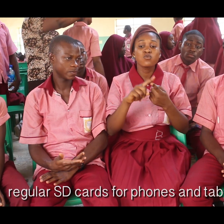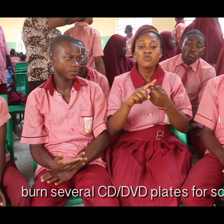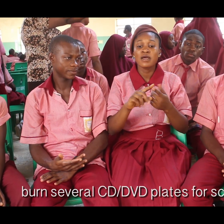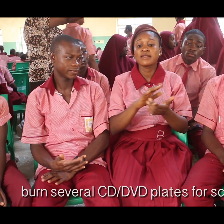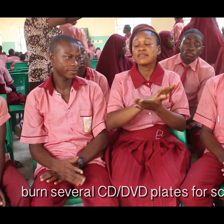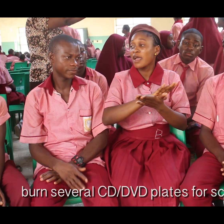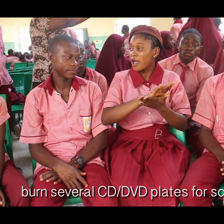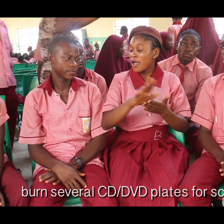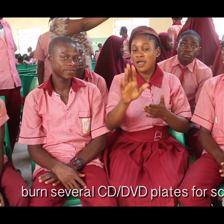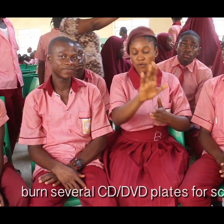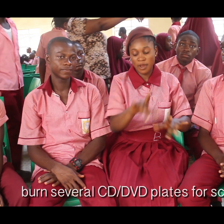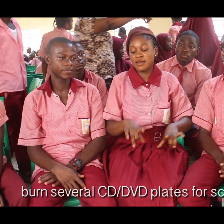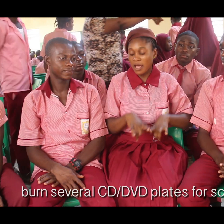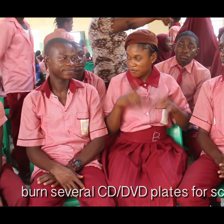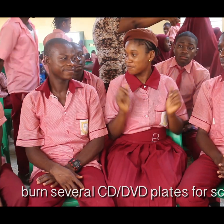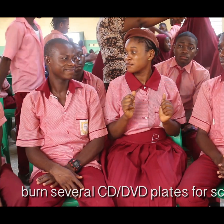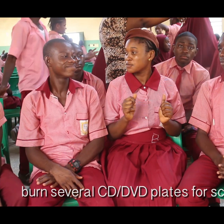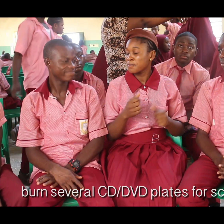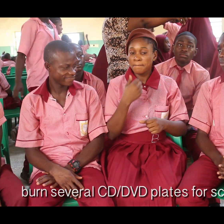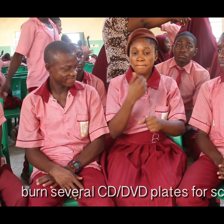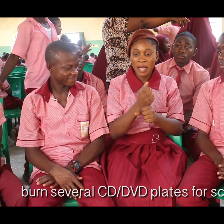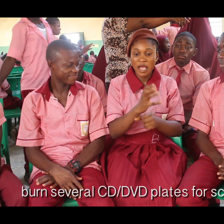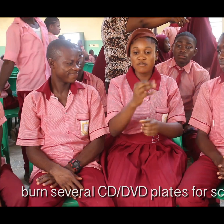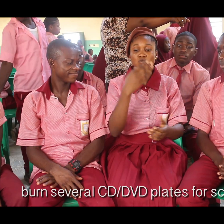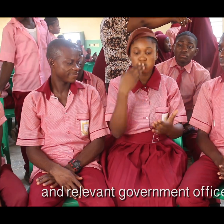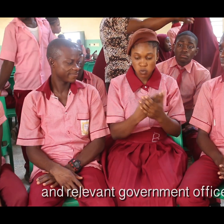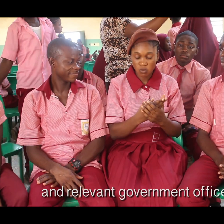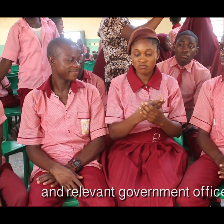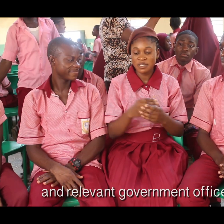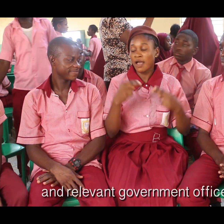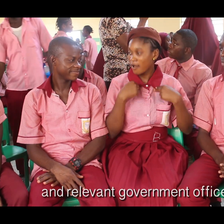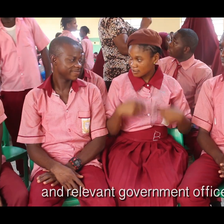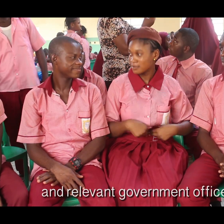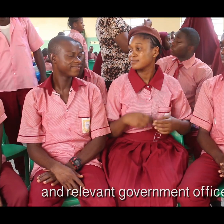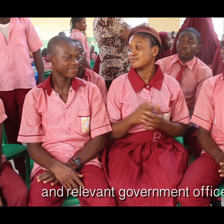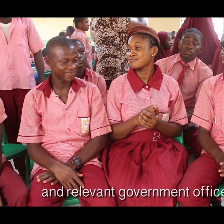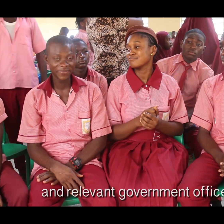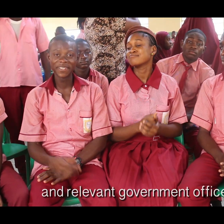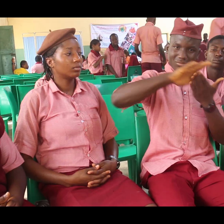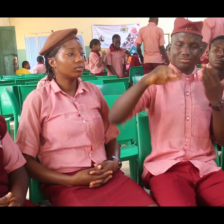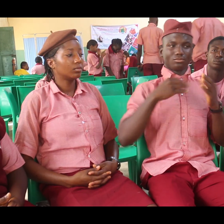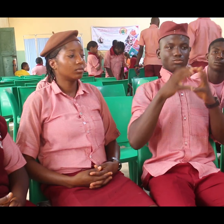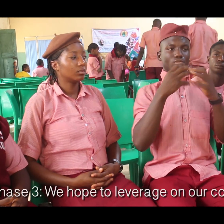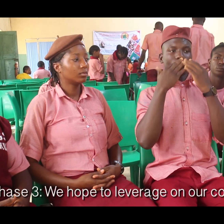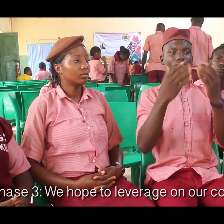burn several CD and DVD plates for schools and relevant government offices. Phase 3